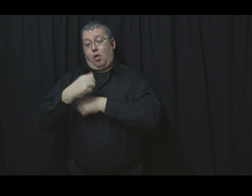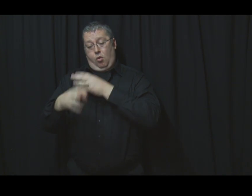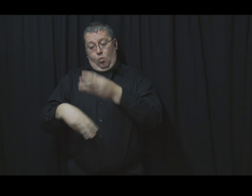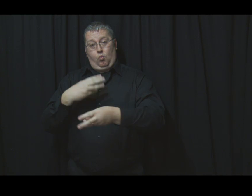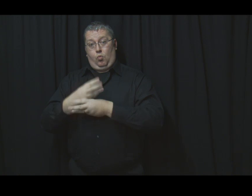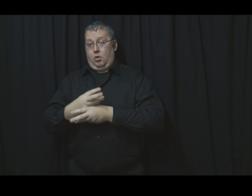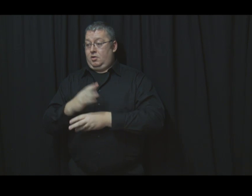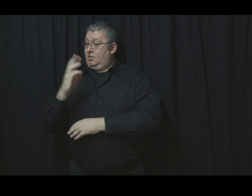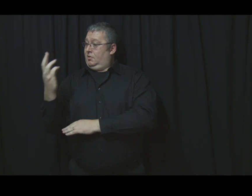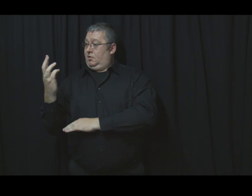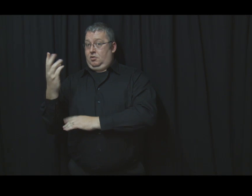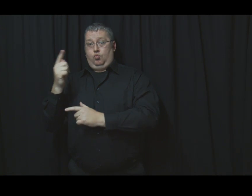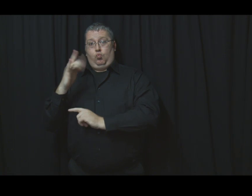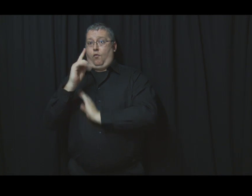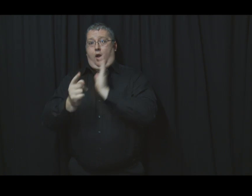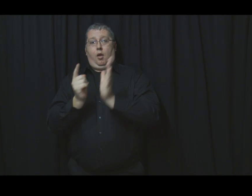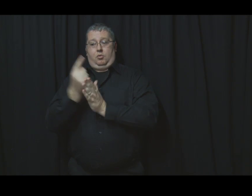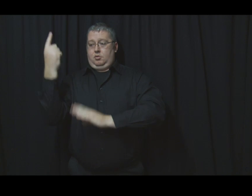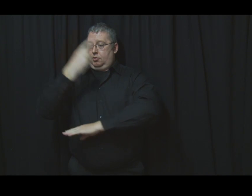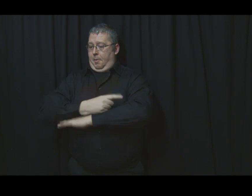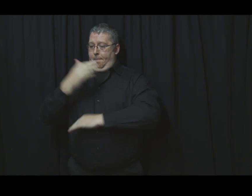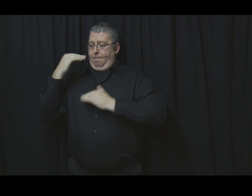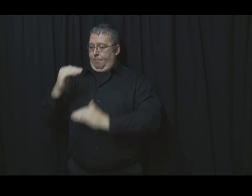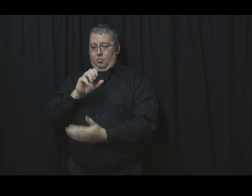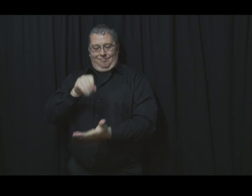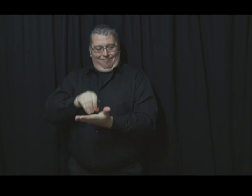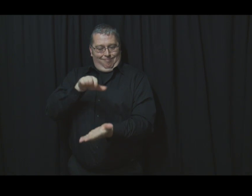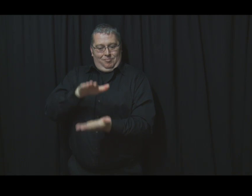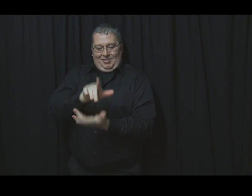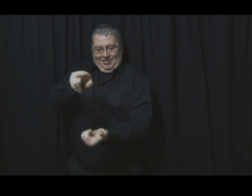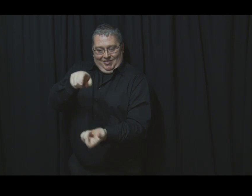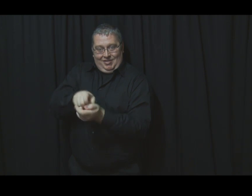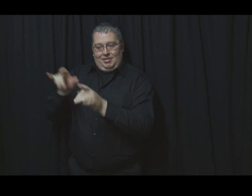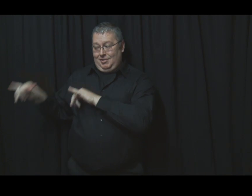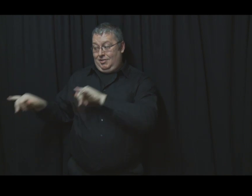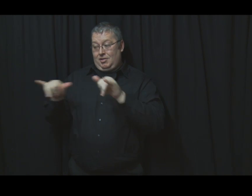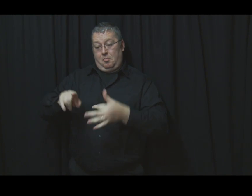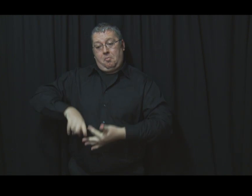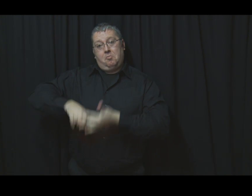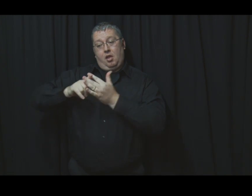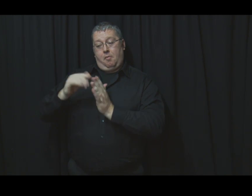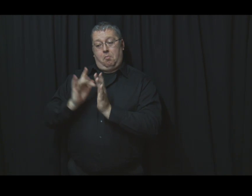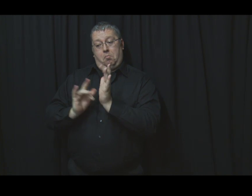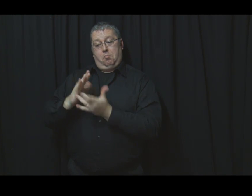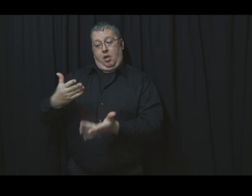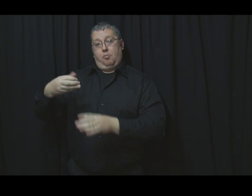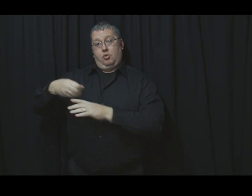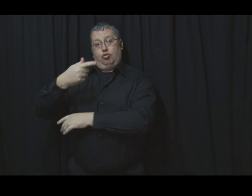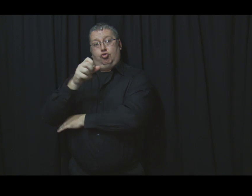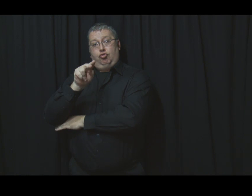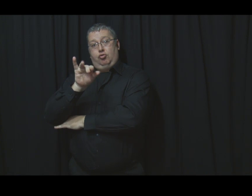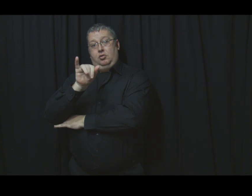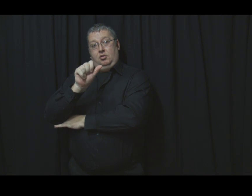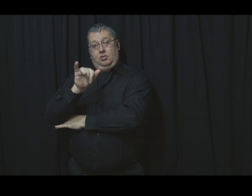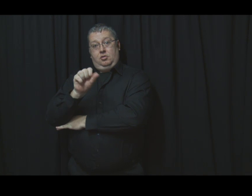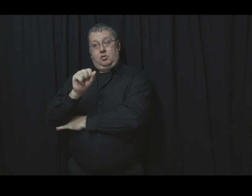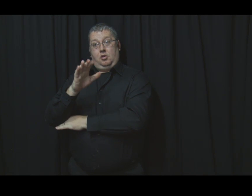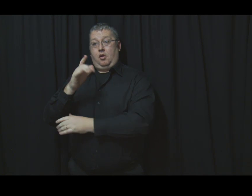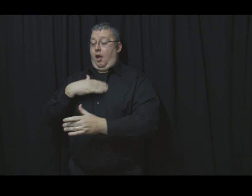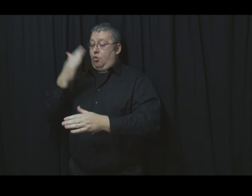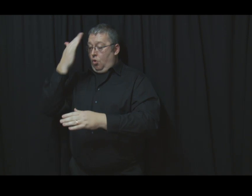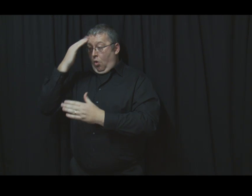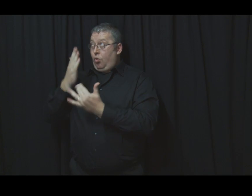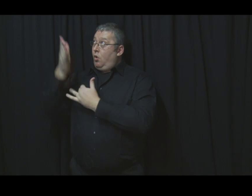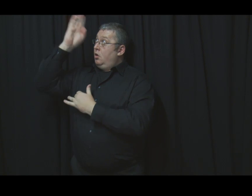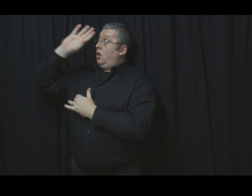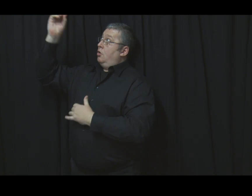6 24-hour days, just as recorded in the book of Genesis. By God's grace and the devoted prayers of my godly mother-in-law,